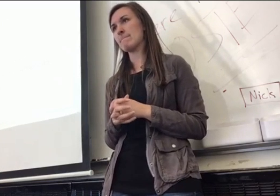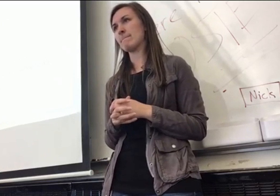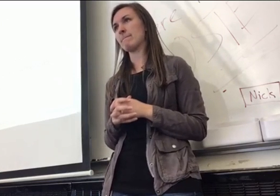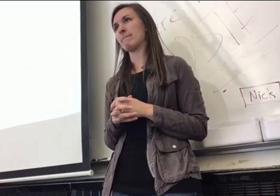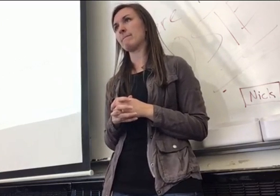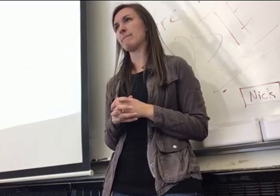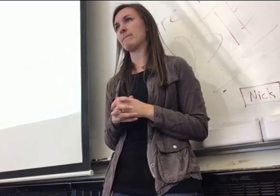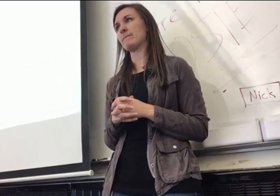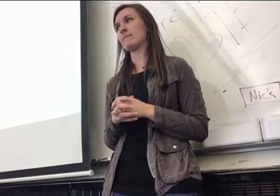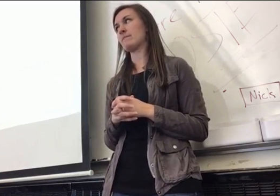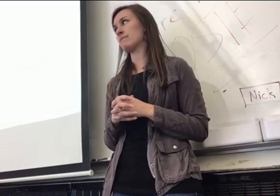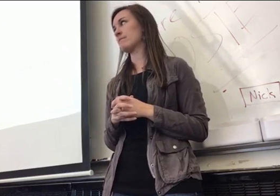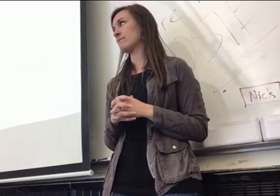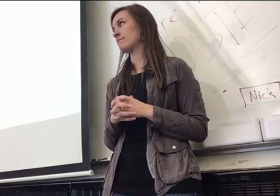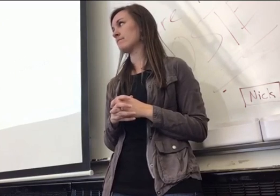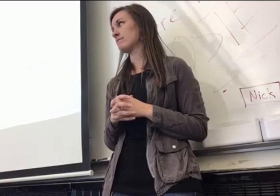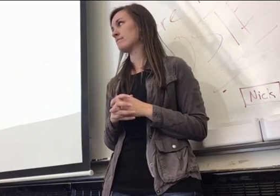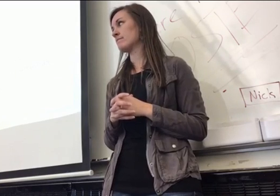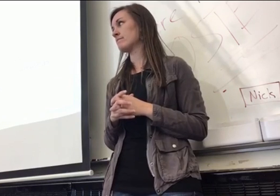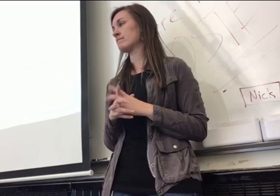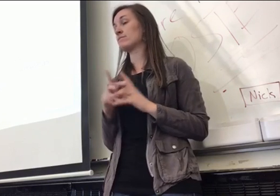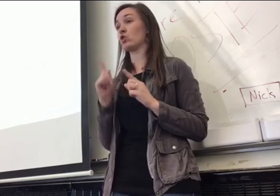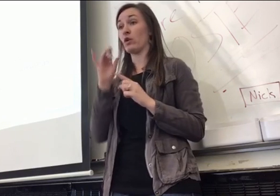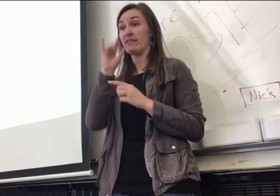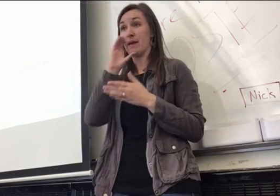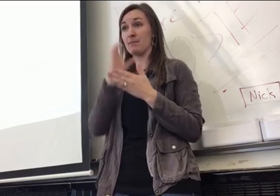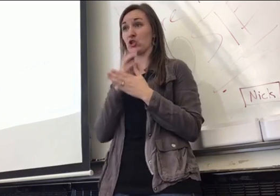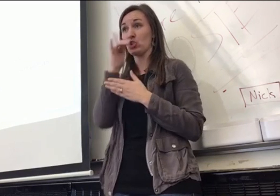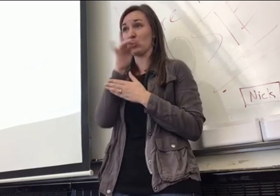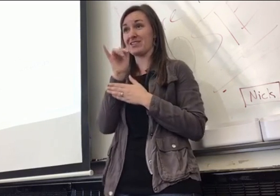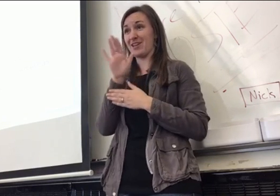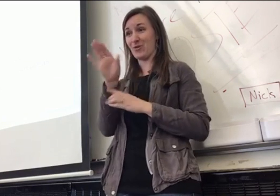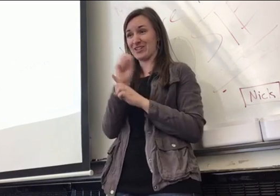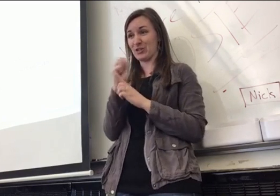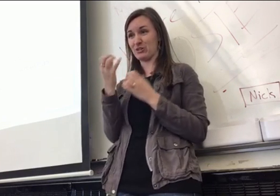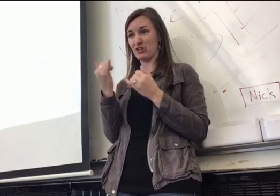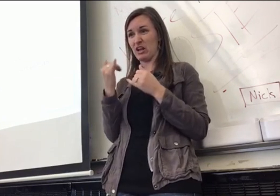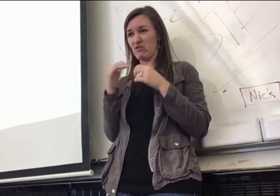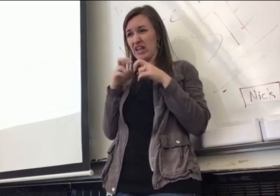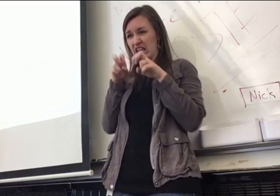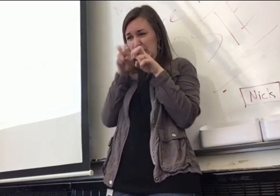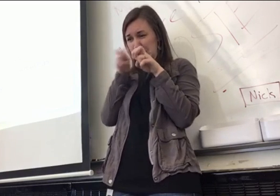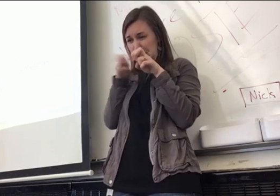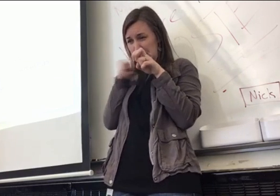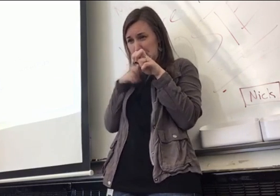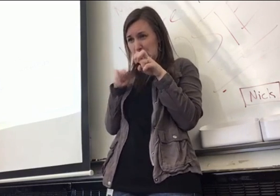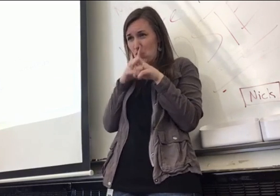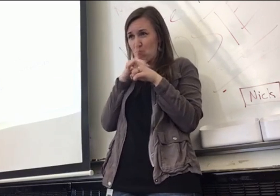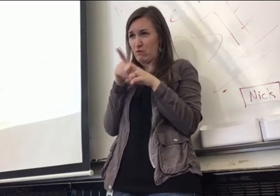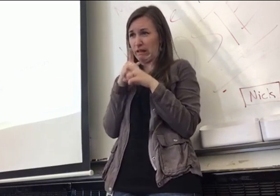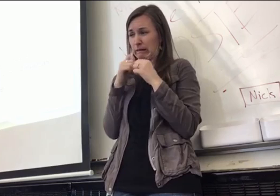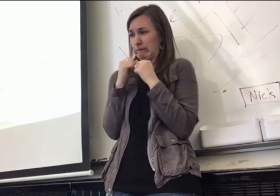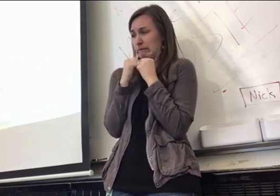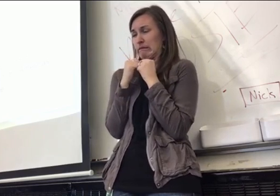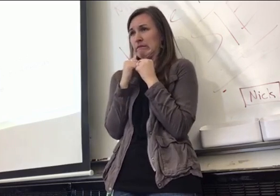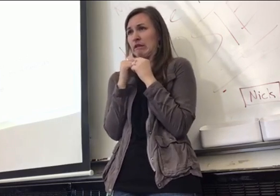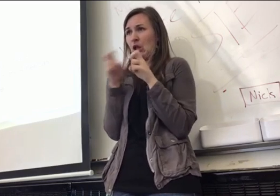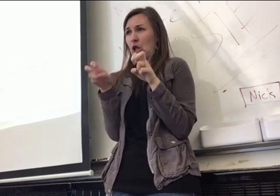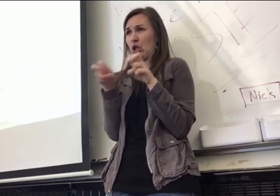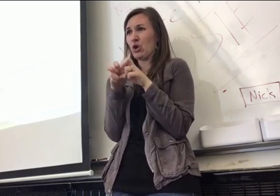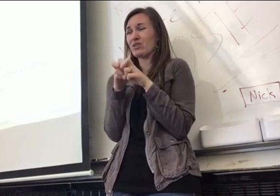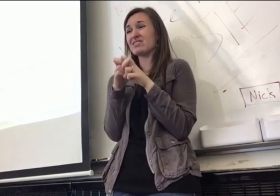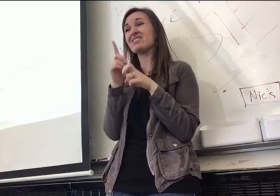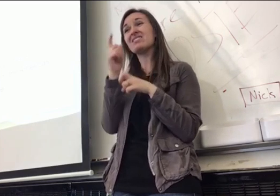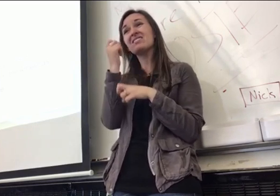Now this looks a lot like you guys, right? Okay. Now sitting on the top of the ship, they look